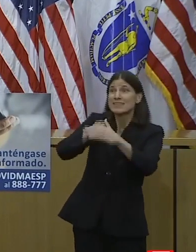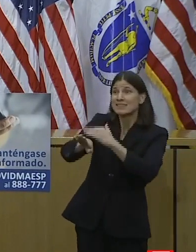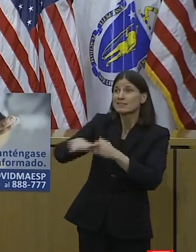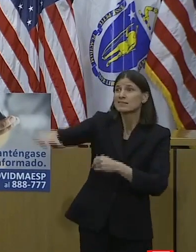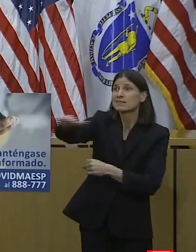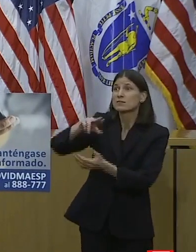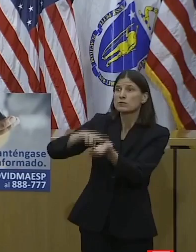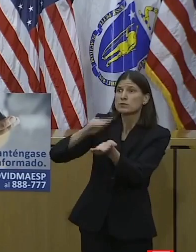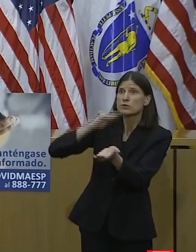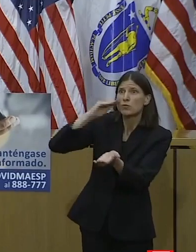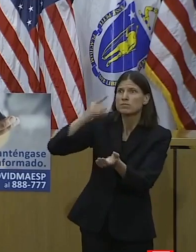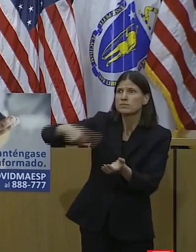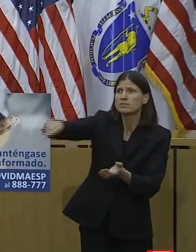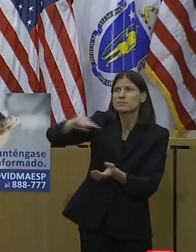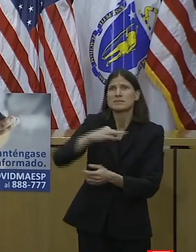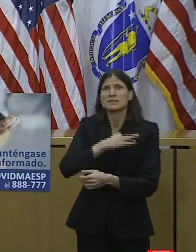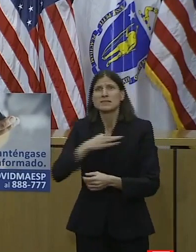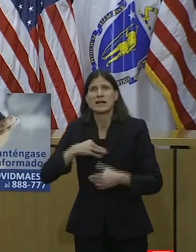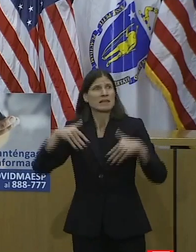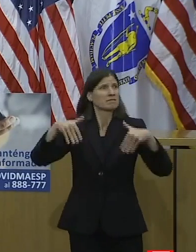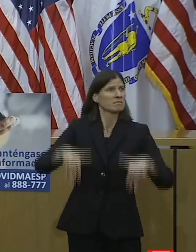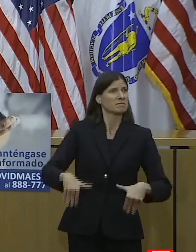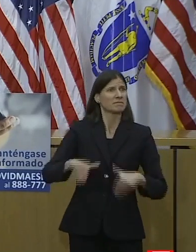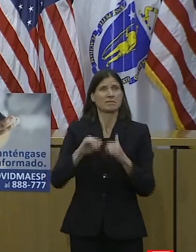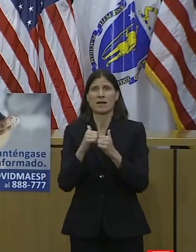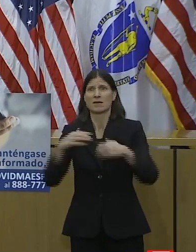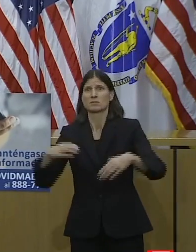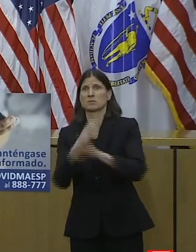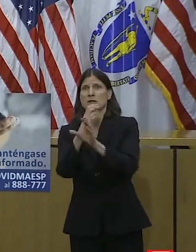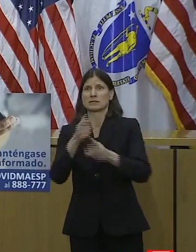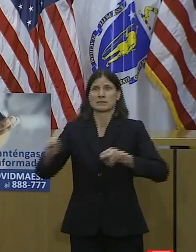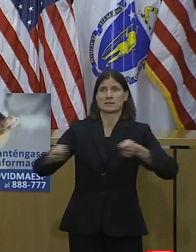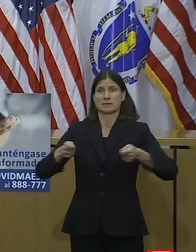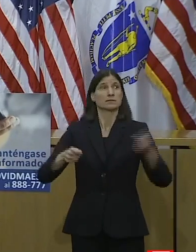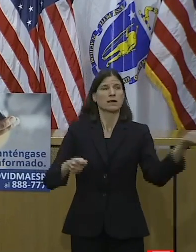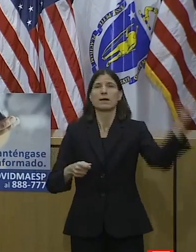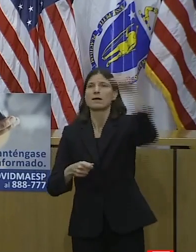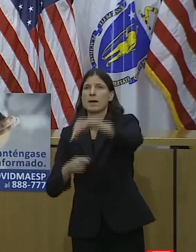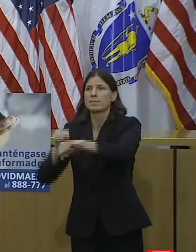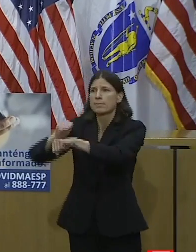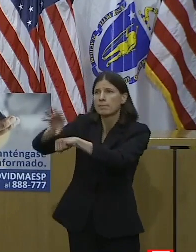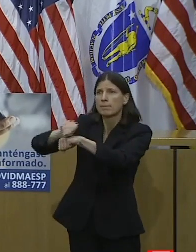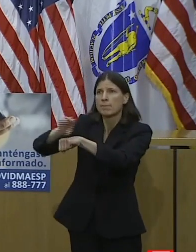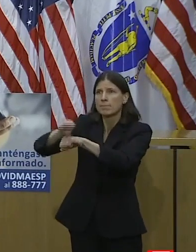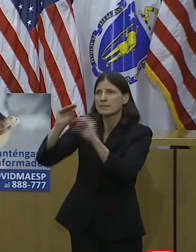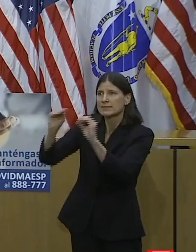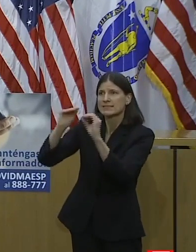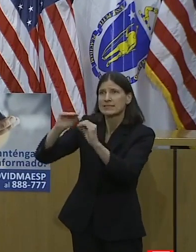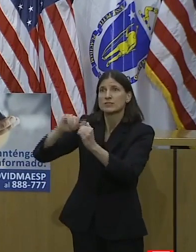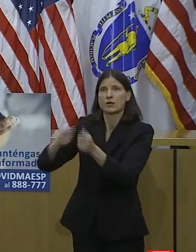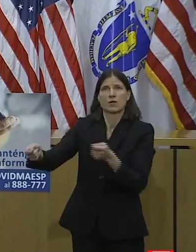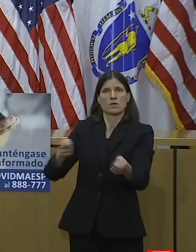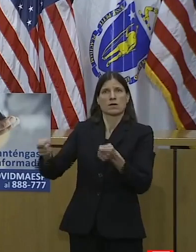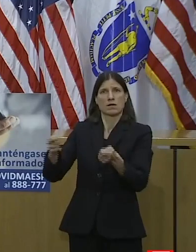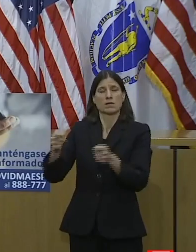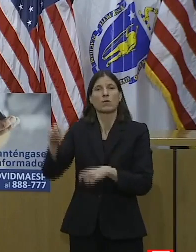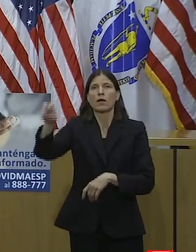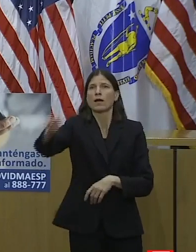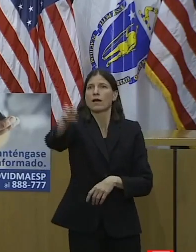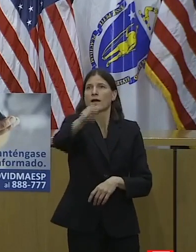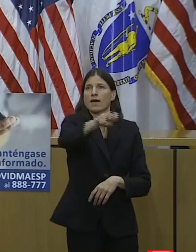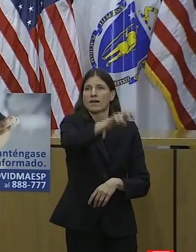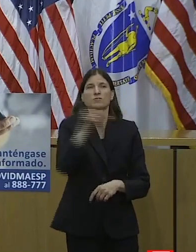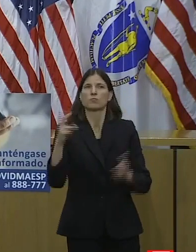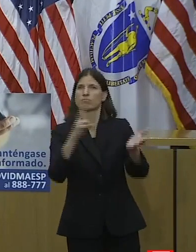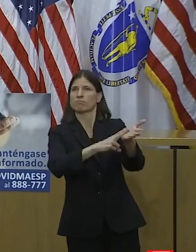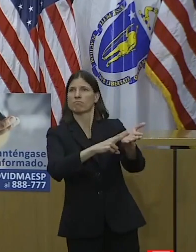other key elements of appropriate operation and design during this time. The firm will also support